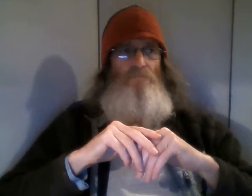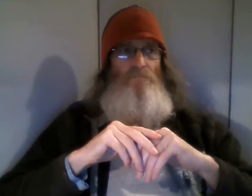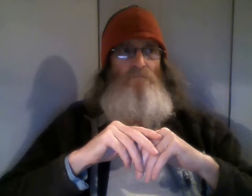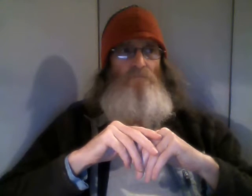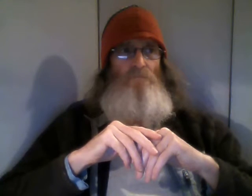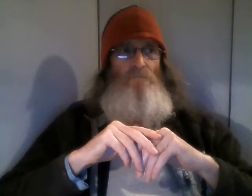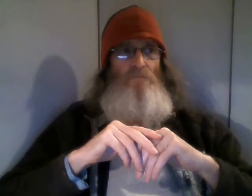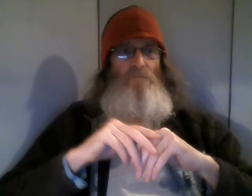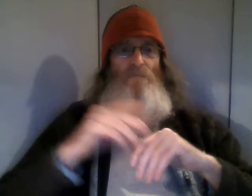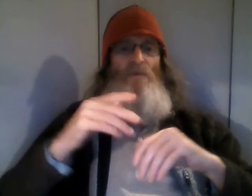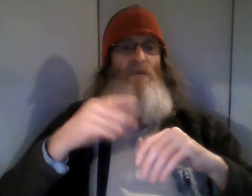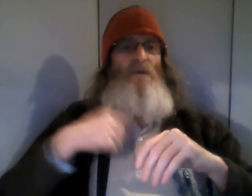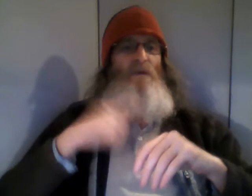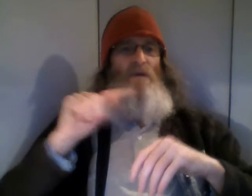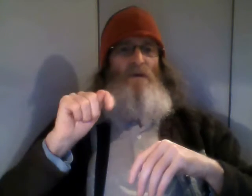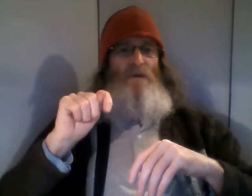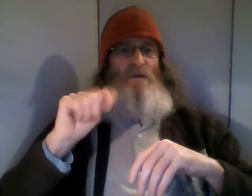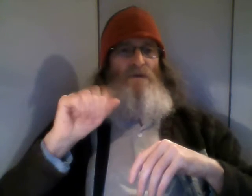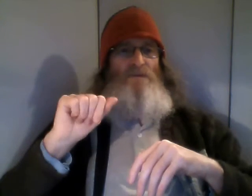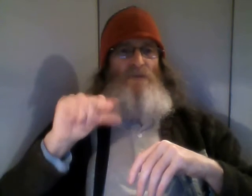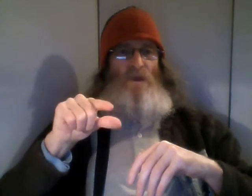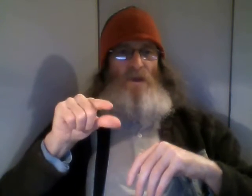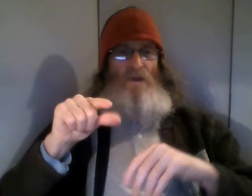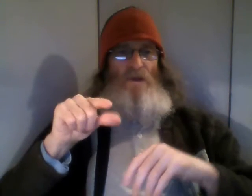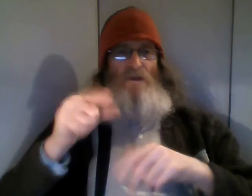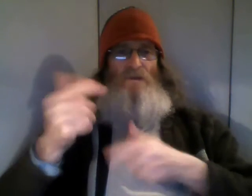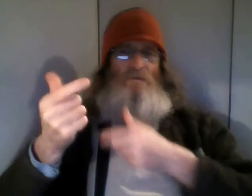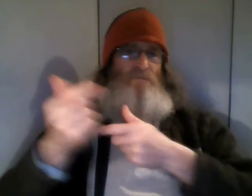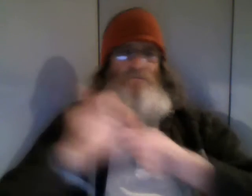to do. Were you in on this? Yeah.